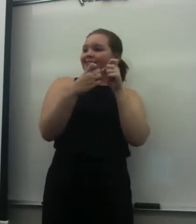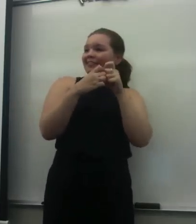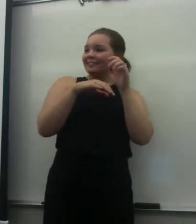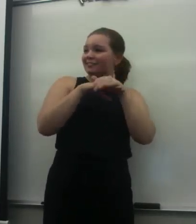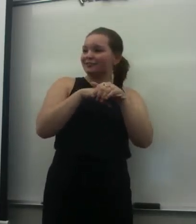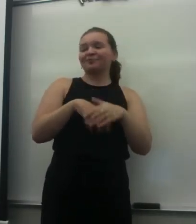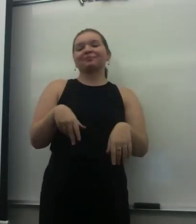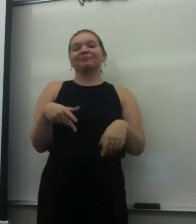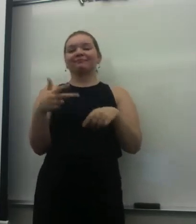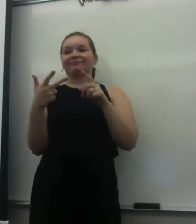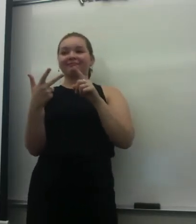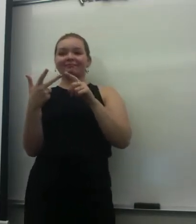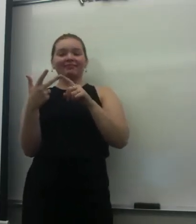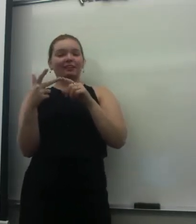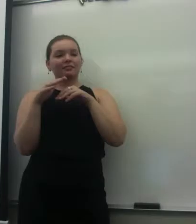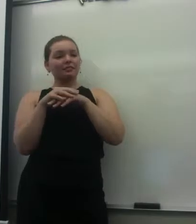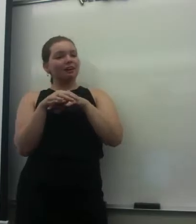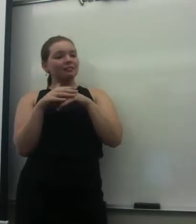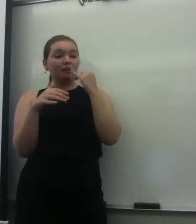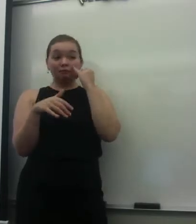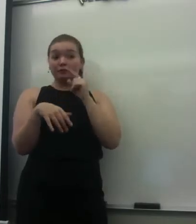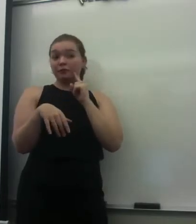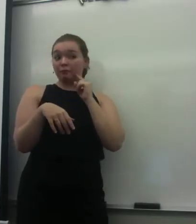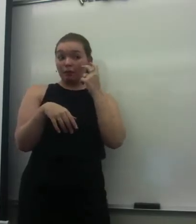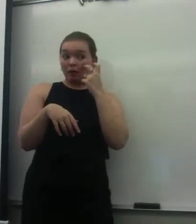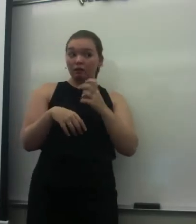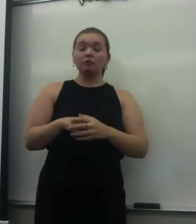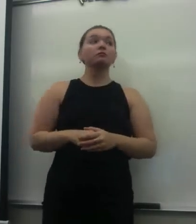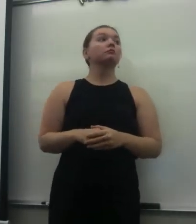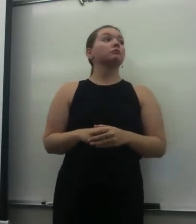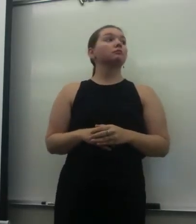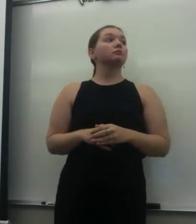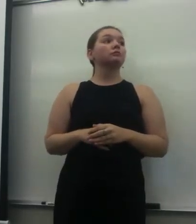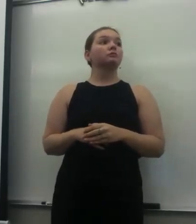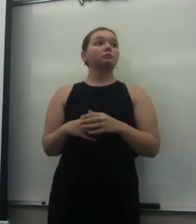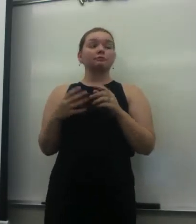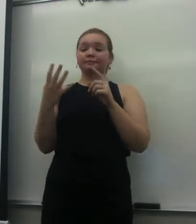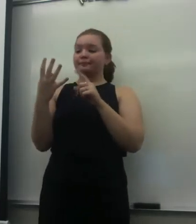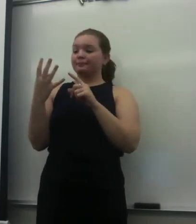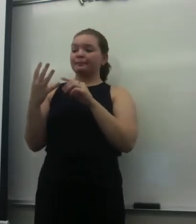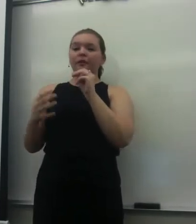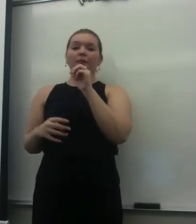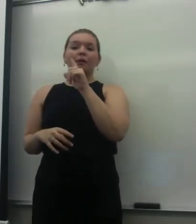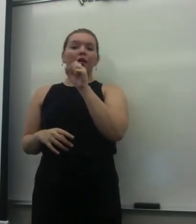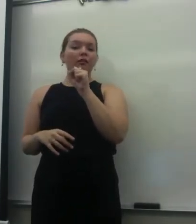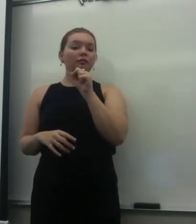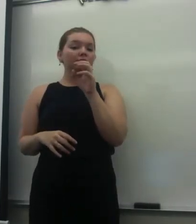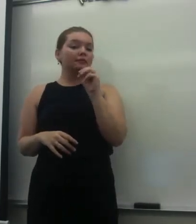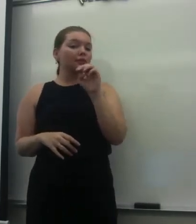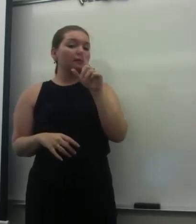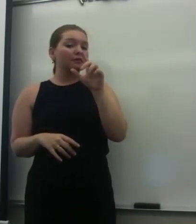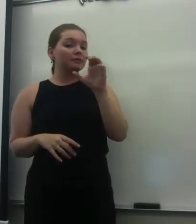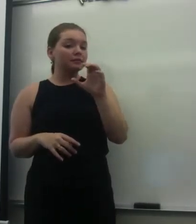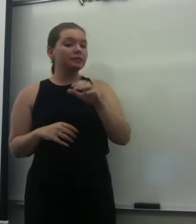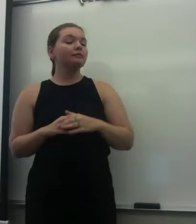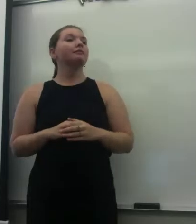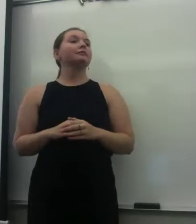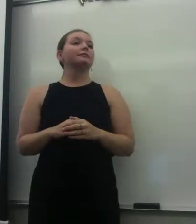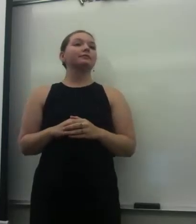tactile if they are deafblind, and also for MLS and MLC consumers, always bring in a